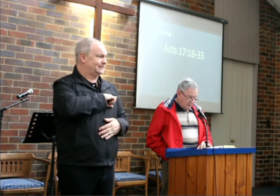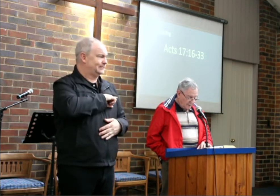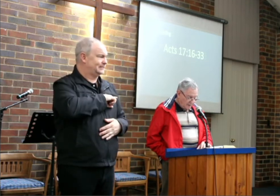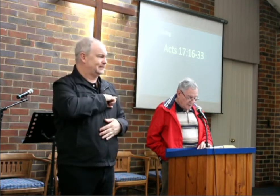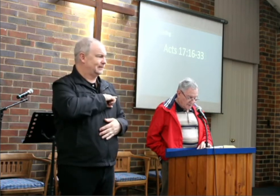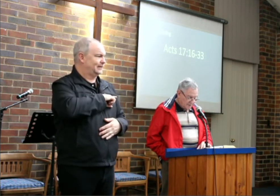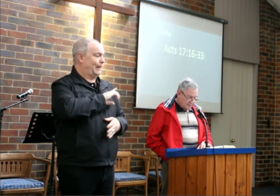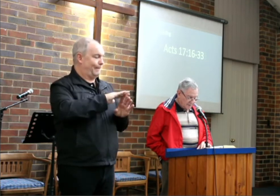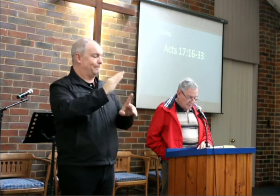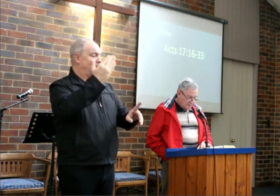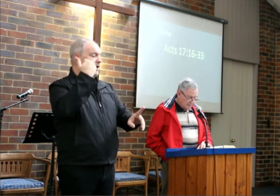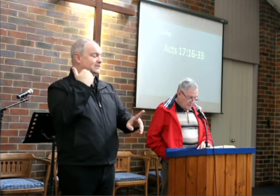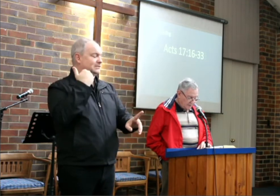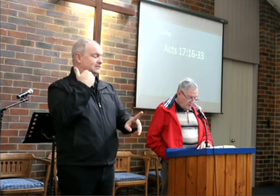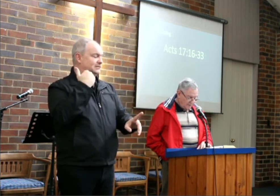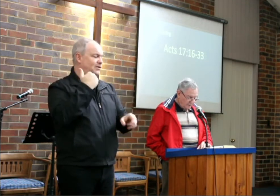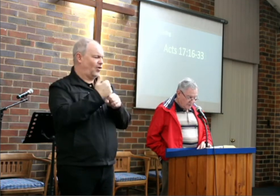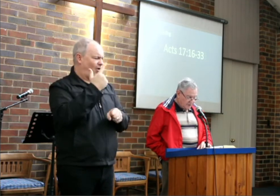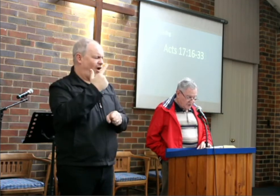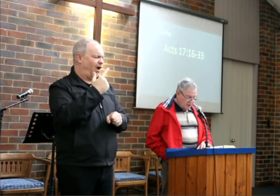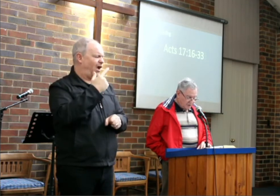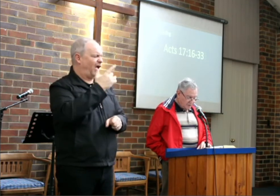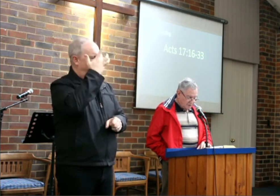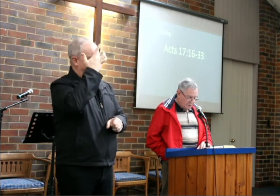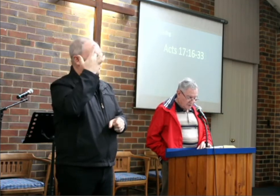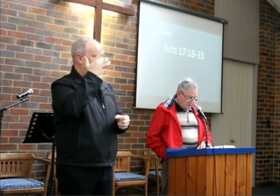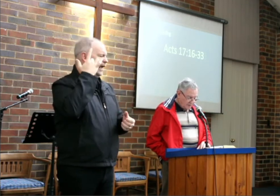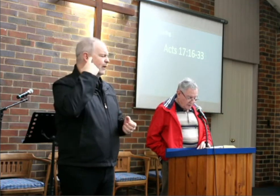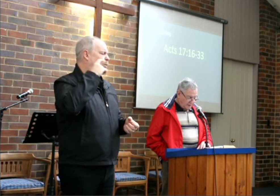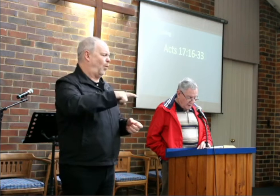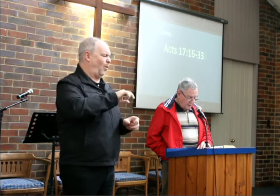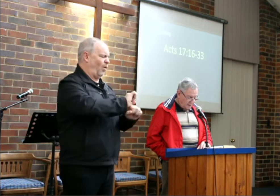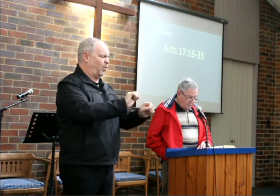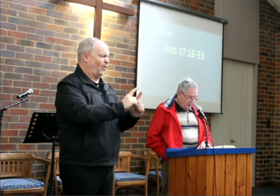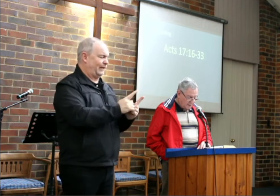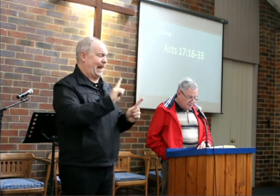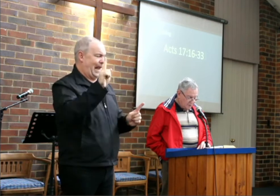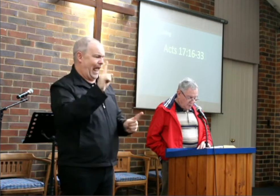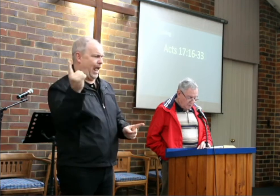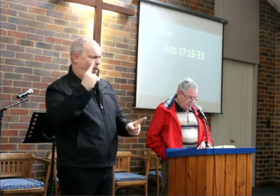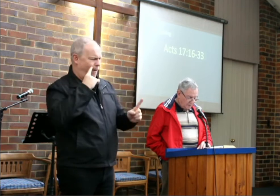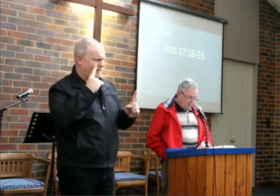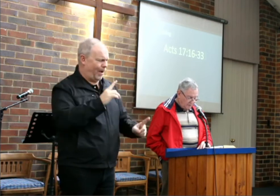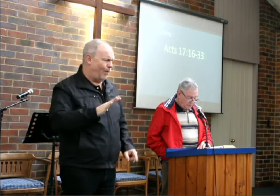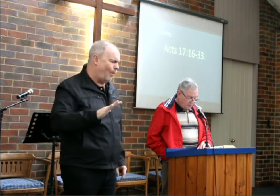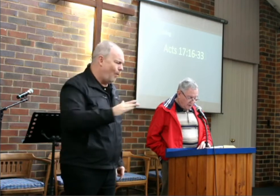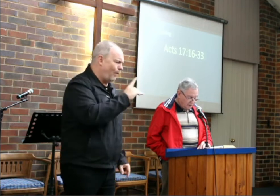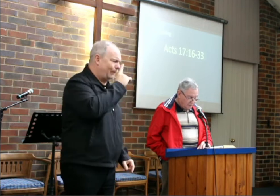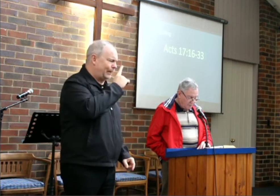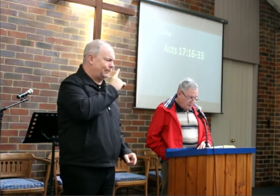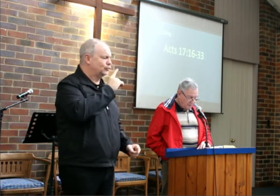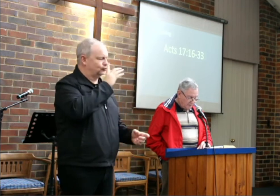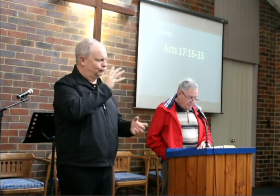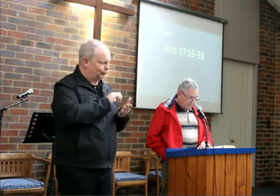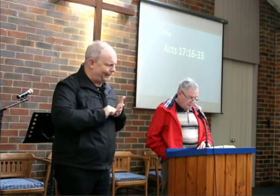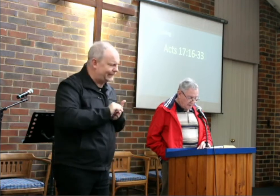In the past, God overlooked such ignorance, but now he commands all people everywhere to